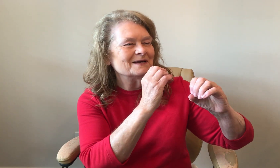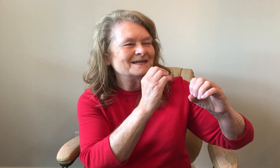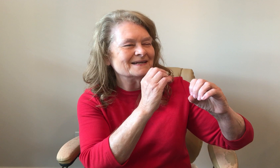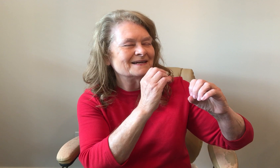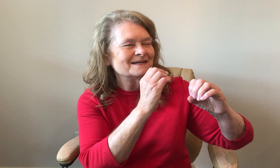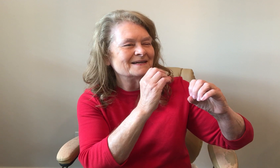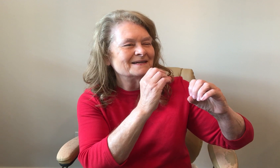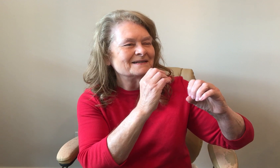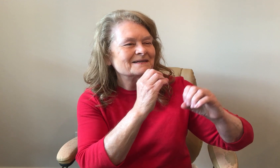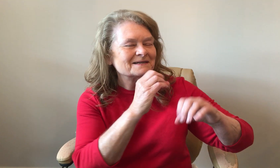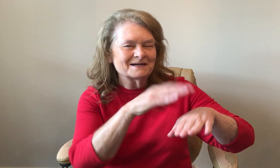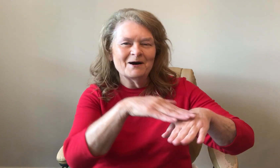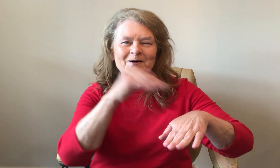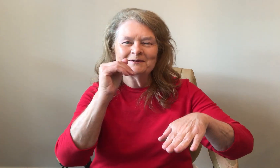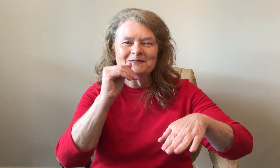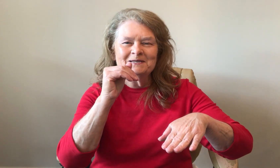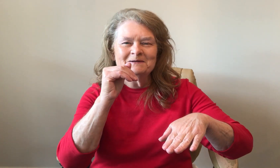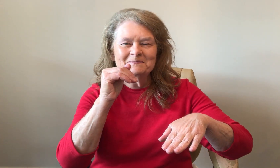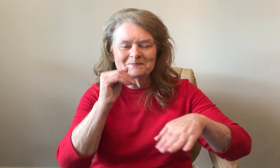trumpet calls.